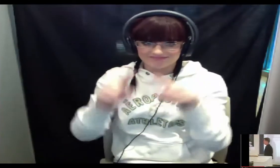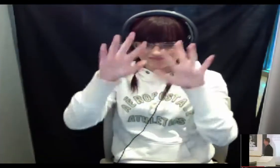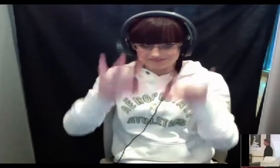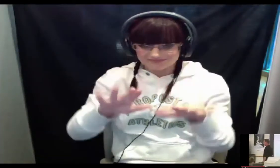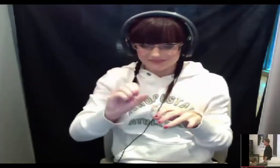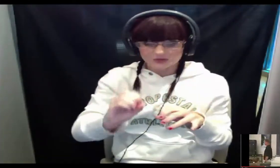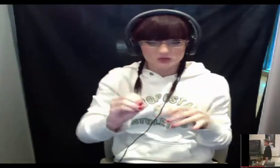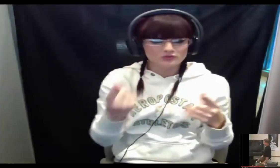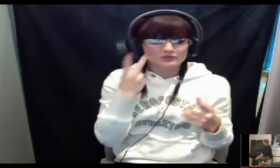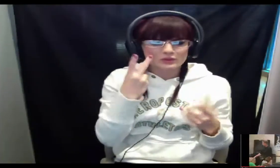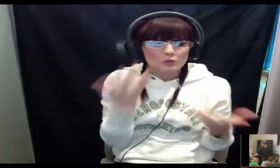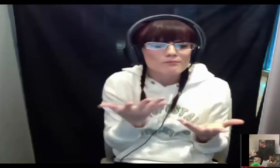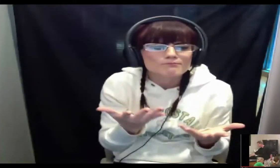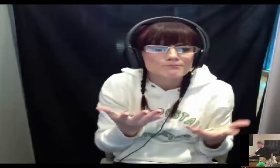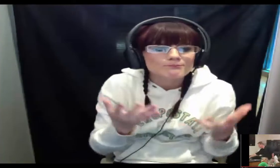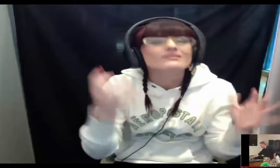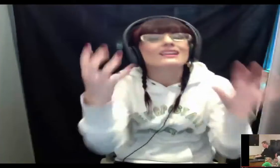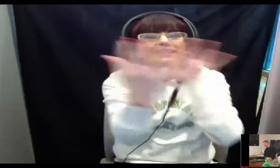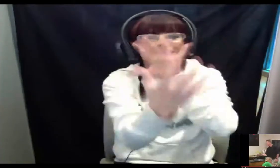saturated.